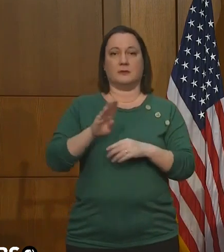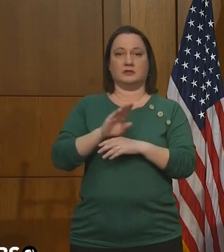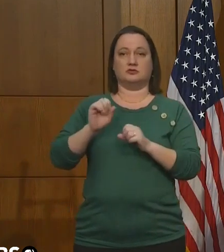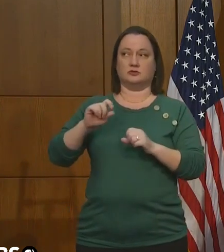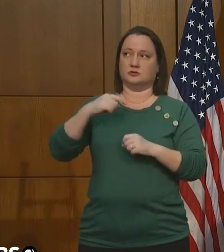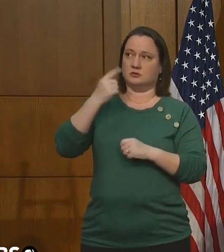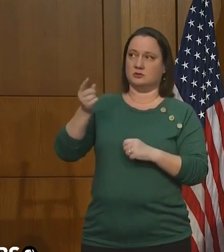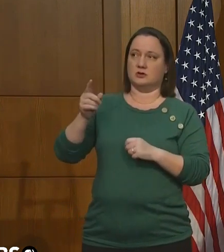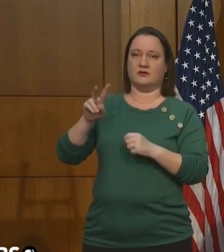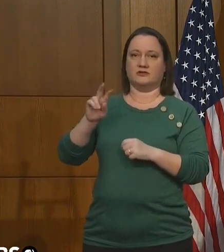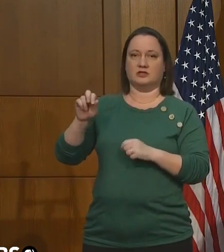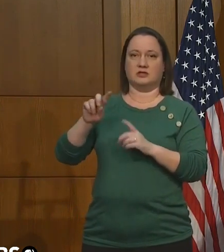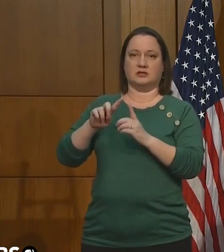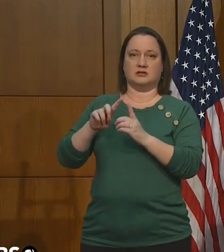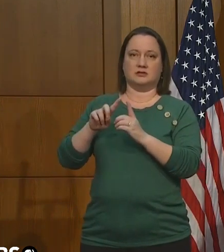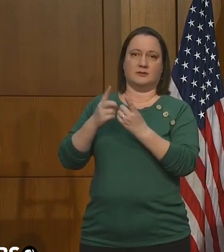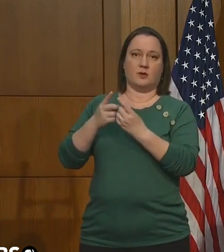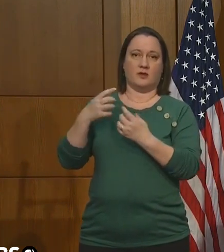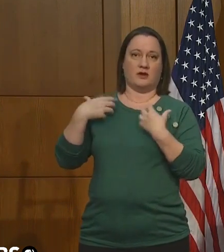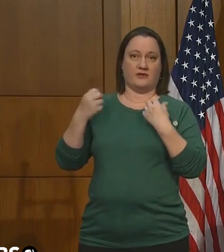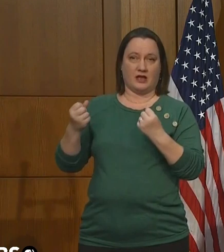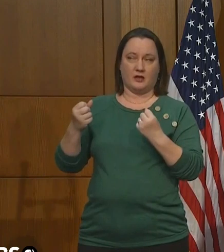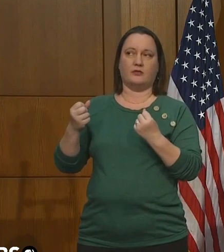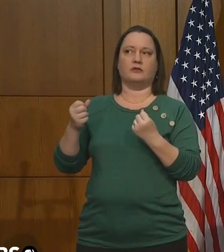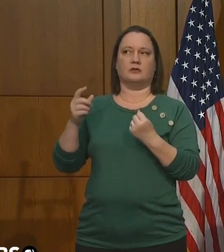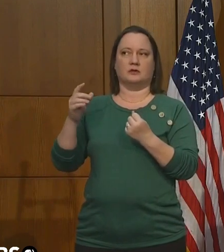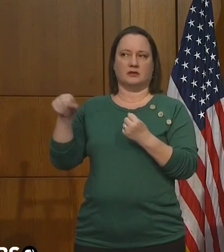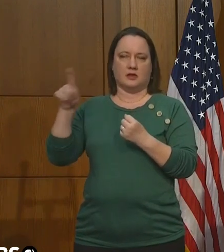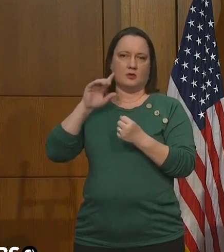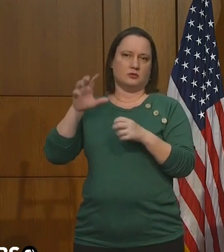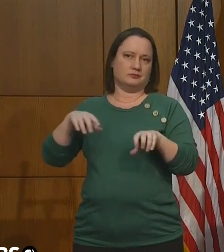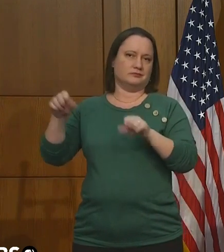then that investigation would take off in a different direction.